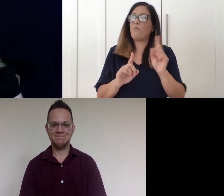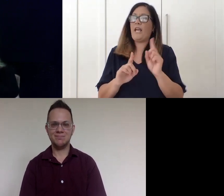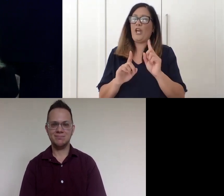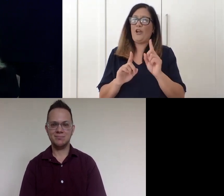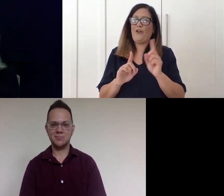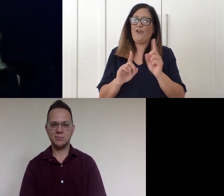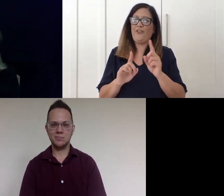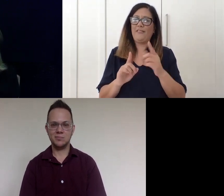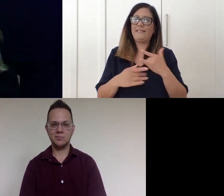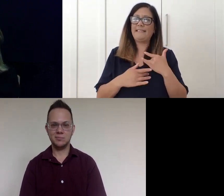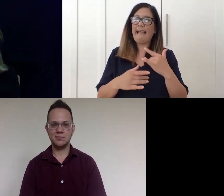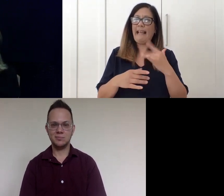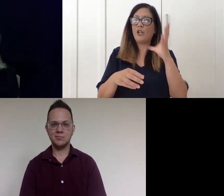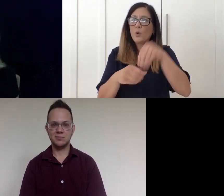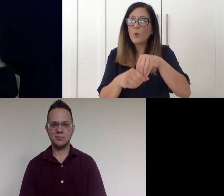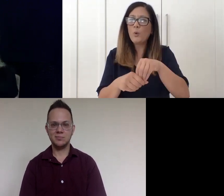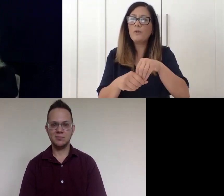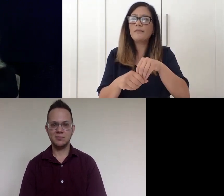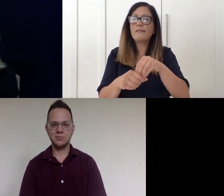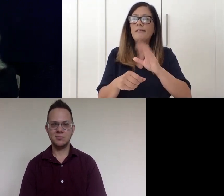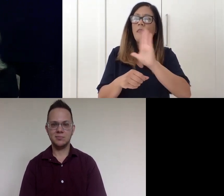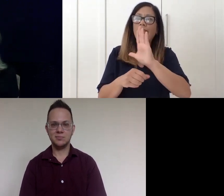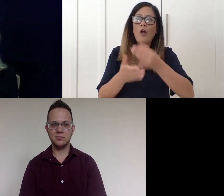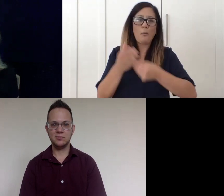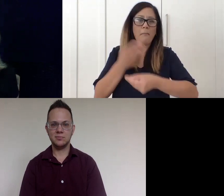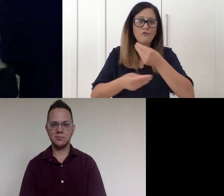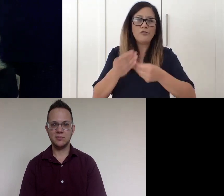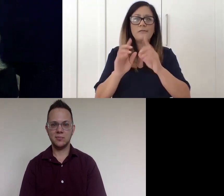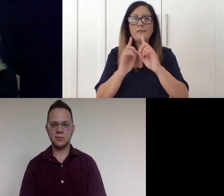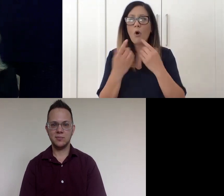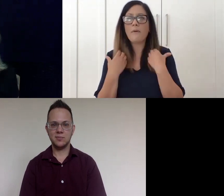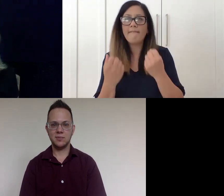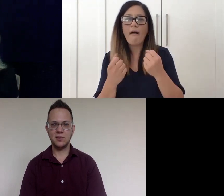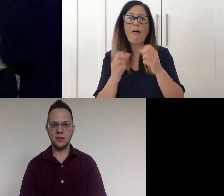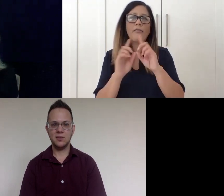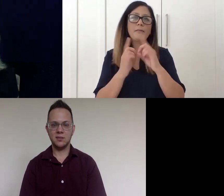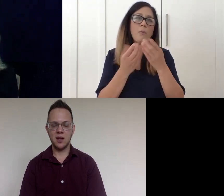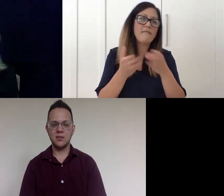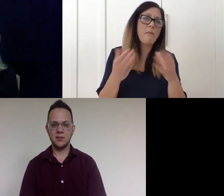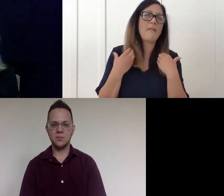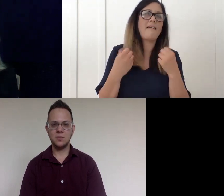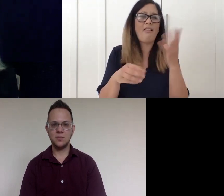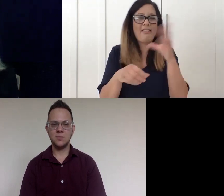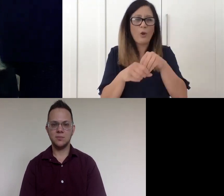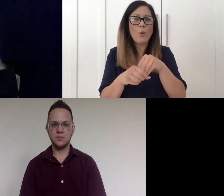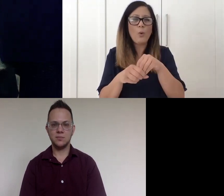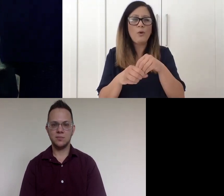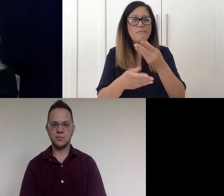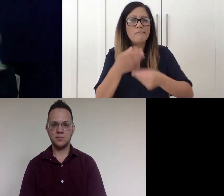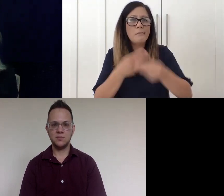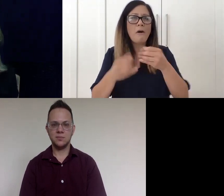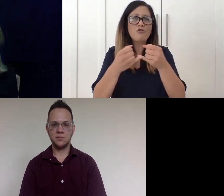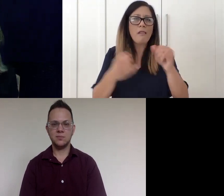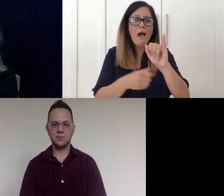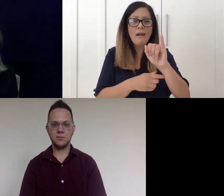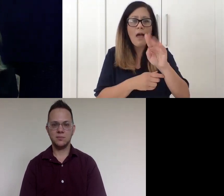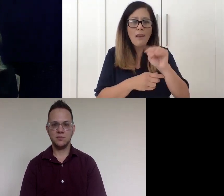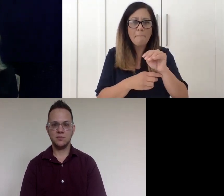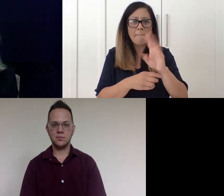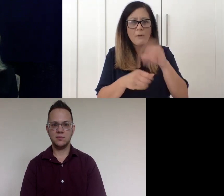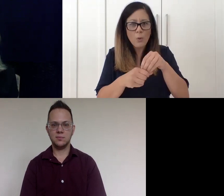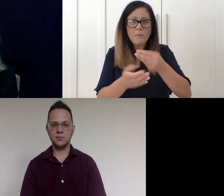to provide them, but they have budgetary constraints and they don't often include this as line items in their budgets.